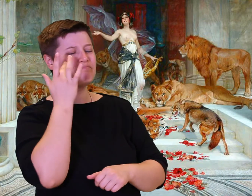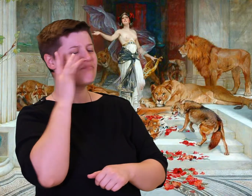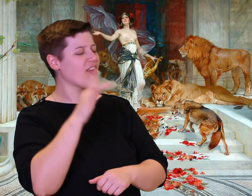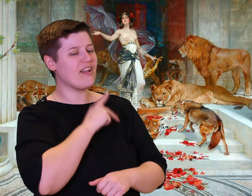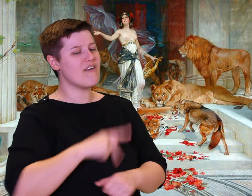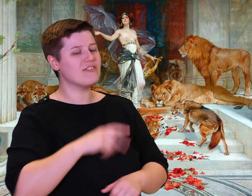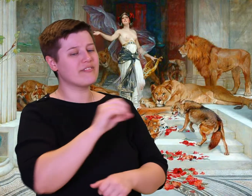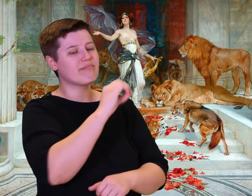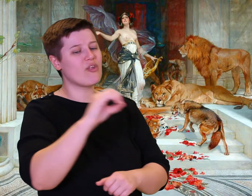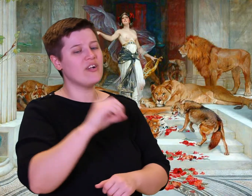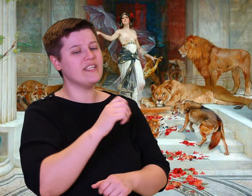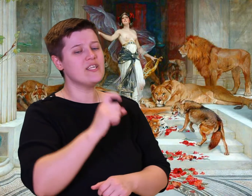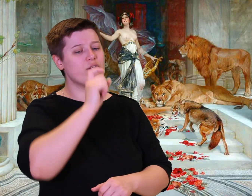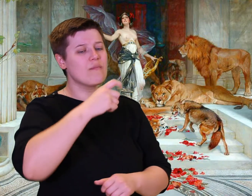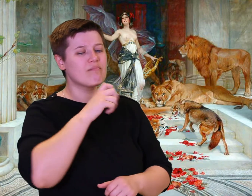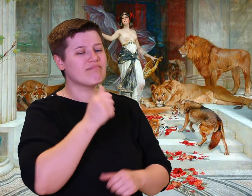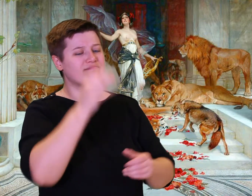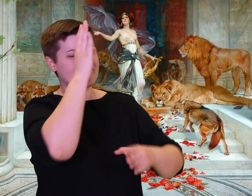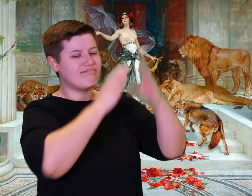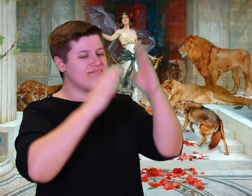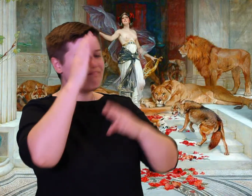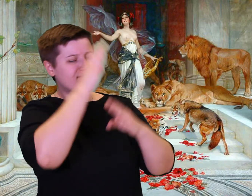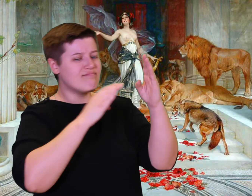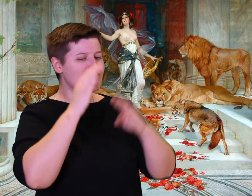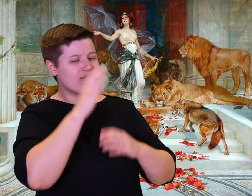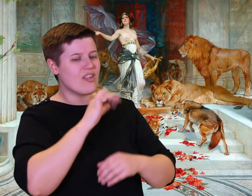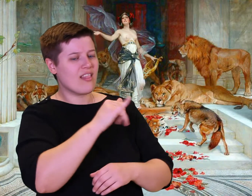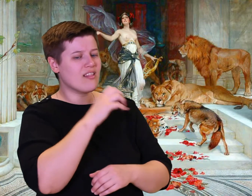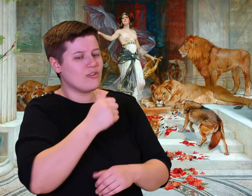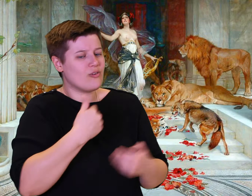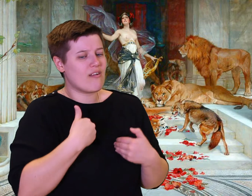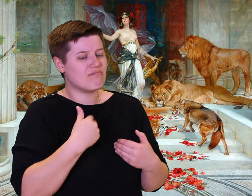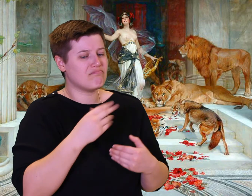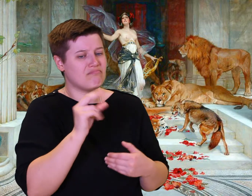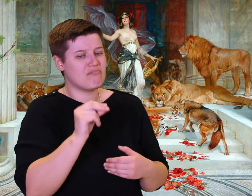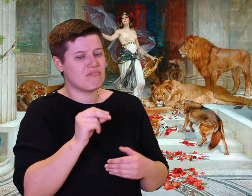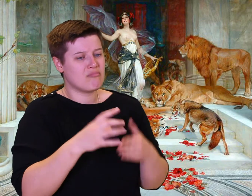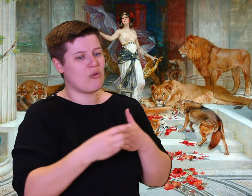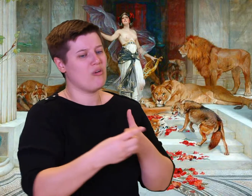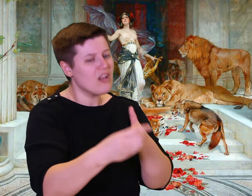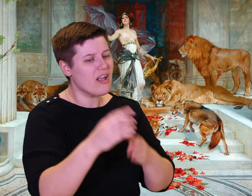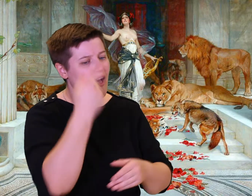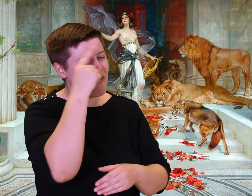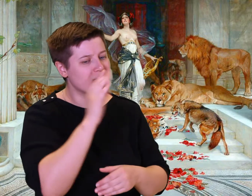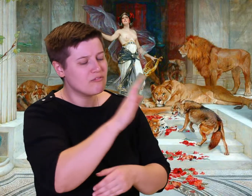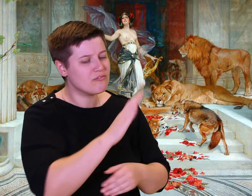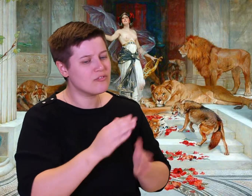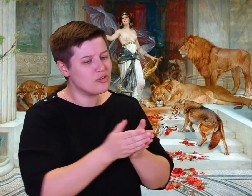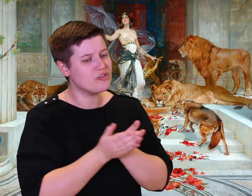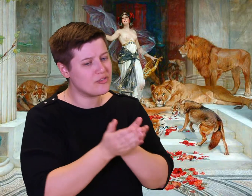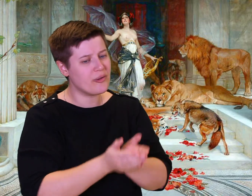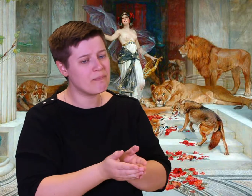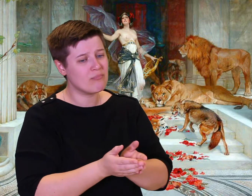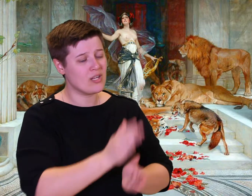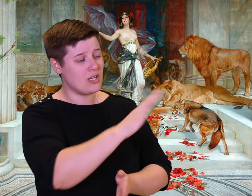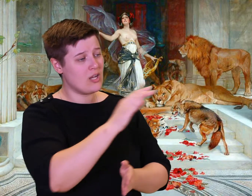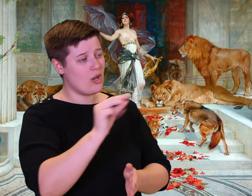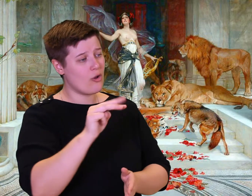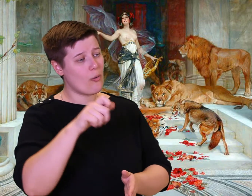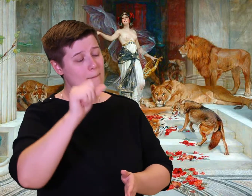Go to the house of Hades and the dreadful Persephone, and ask the Theban prophet, the blind Tiresias, for his advice.